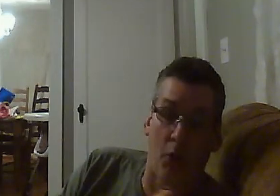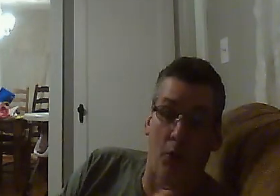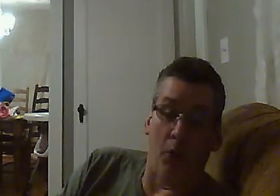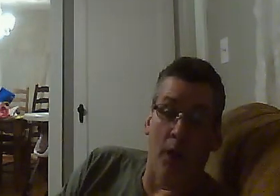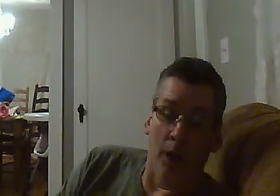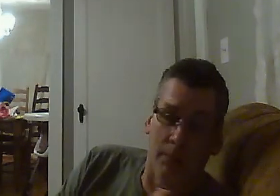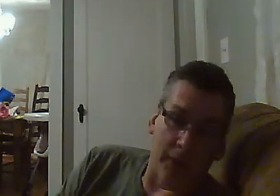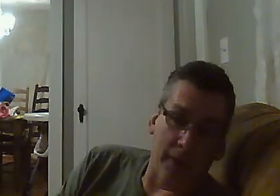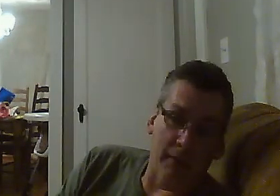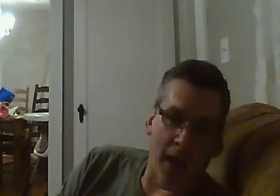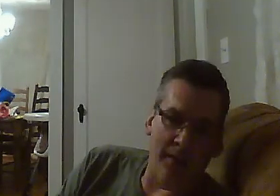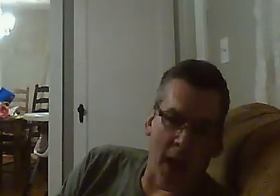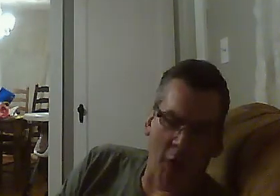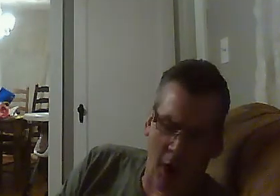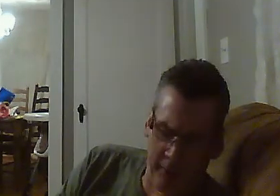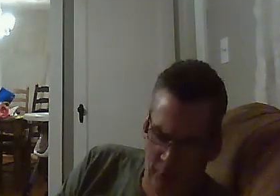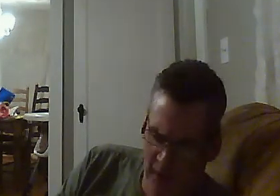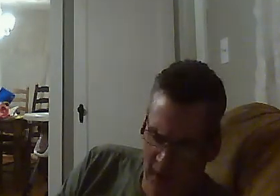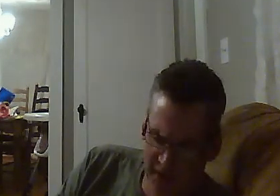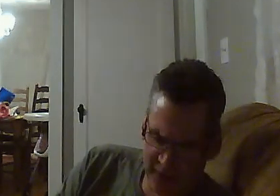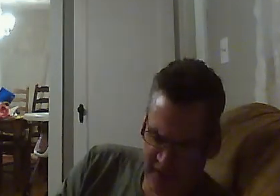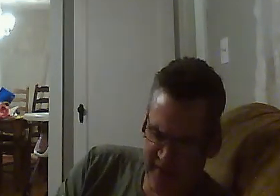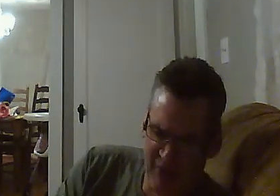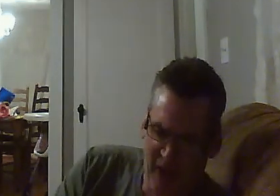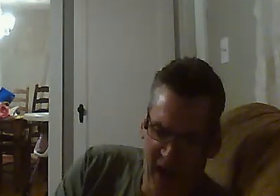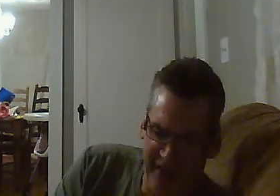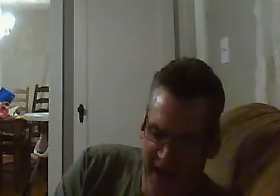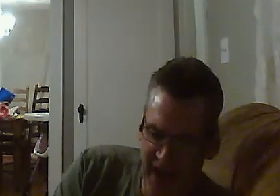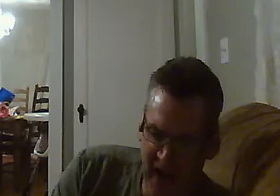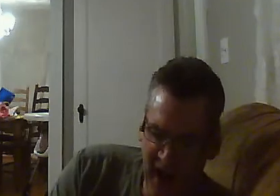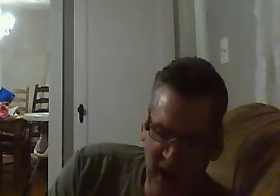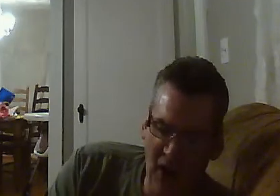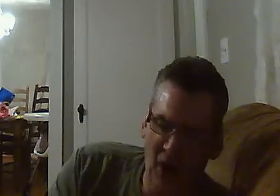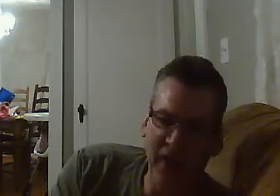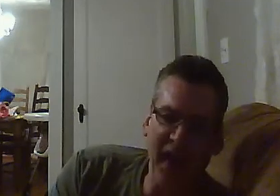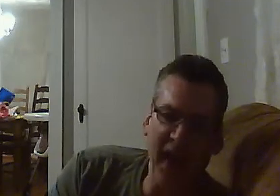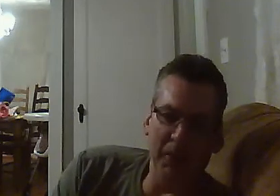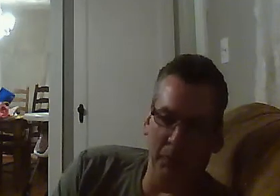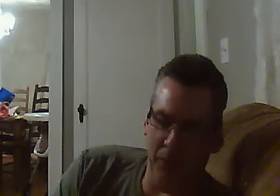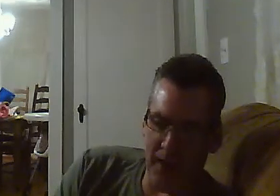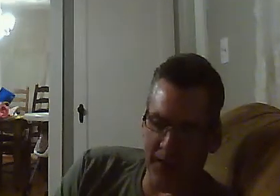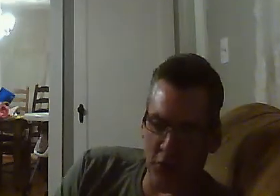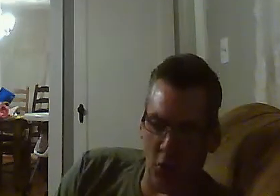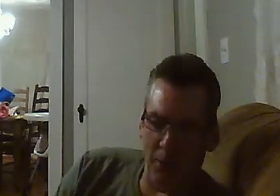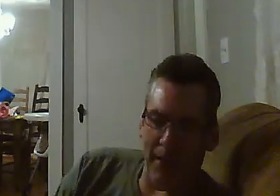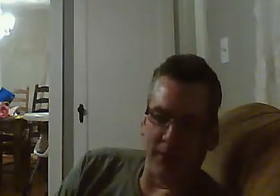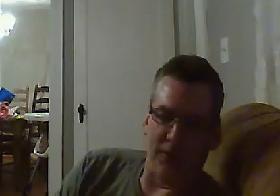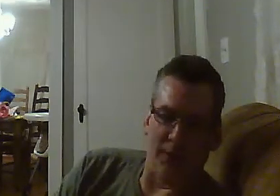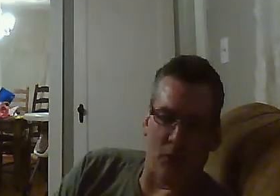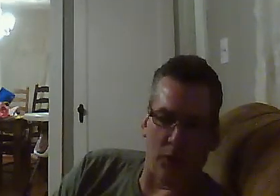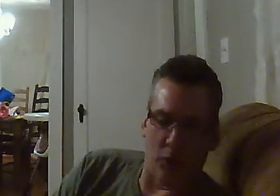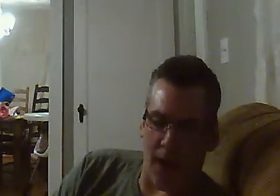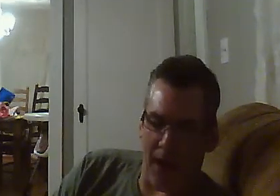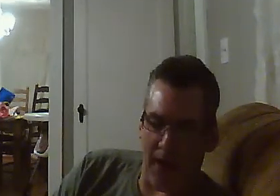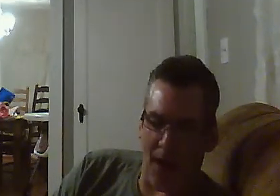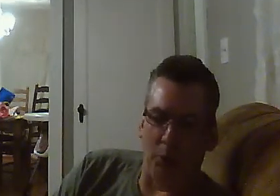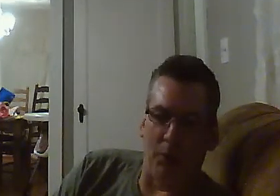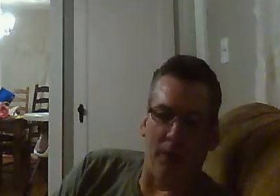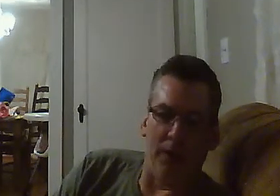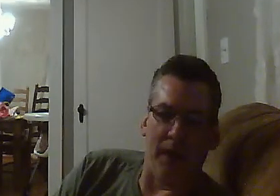cold. But they didn't last that long. They were kind of cheesy right out of the gate. Or you had to put HO ballasts in, which were high output lights